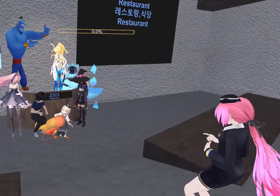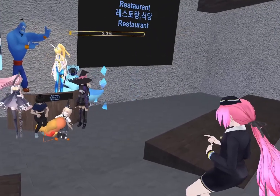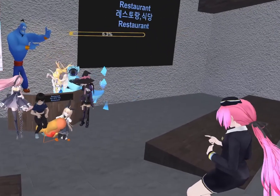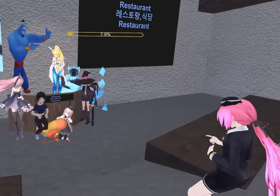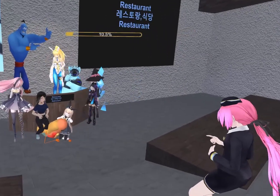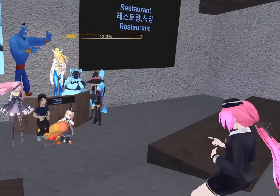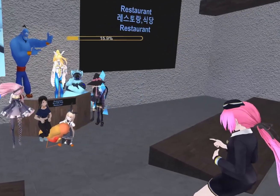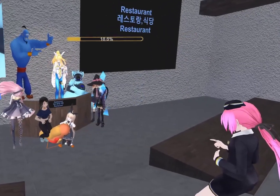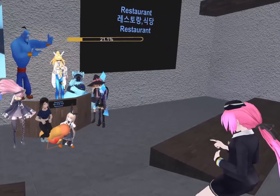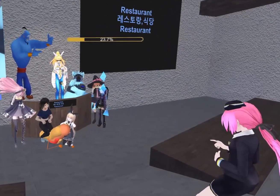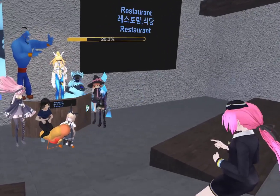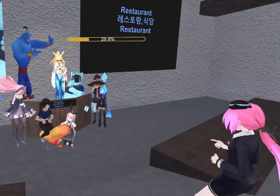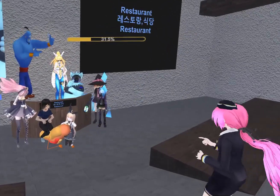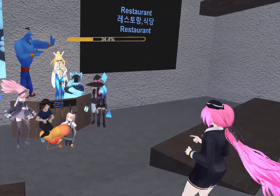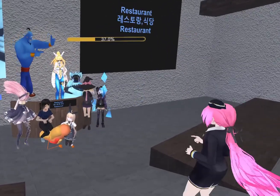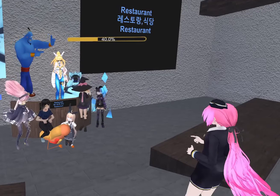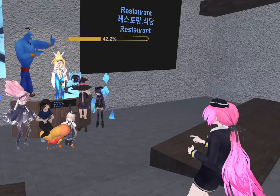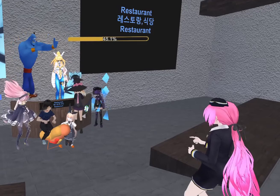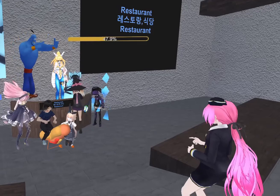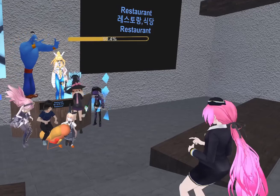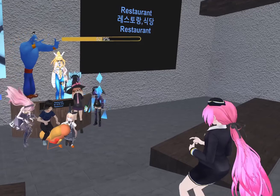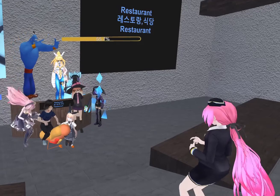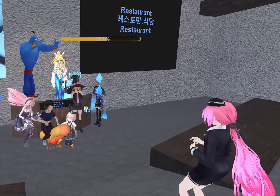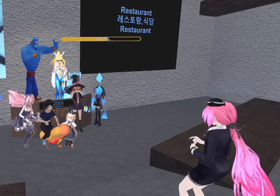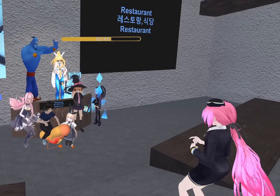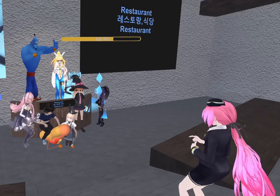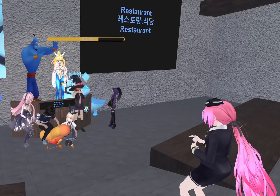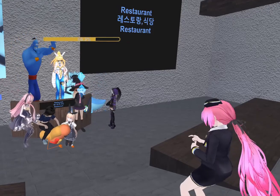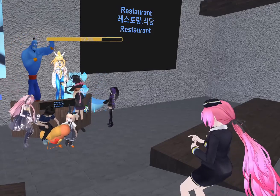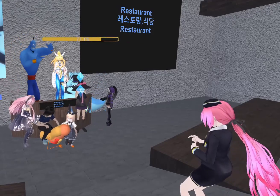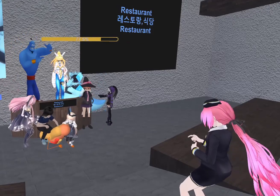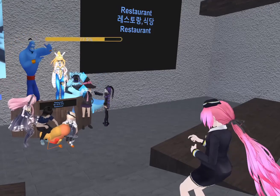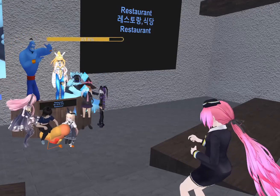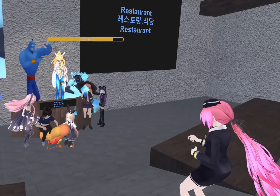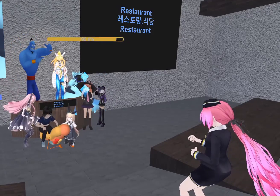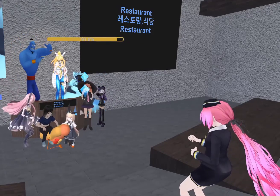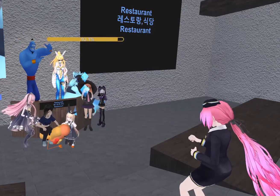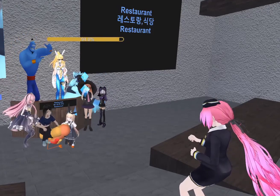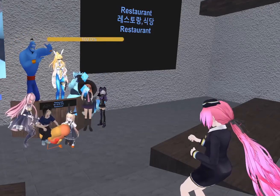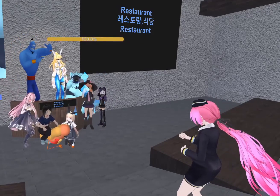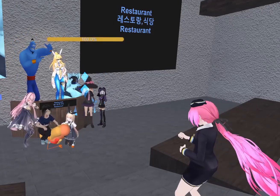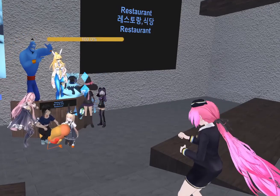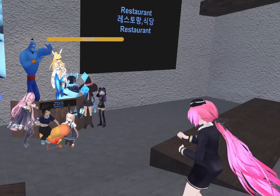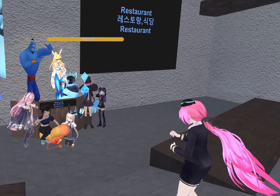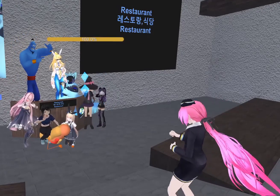All right. I'll wait for everyone to get situated. Okay, ready? Look at the